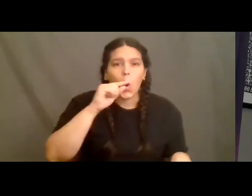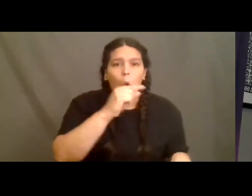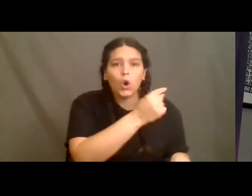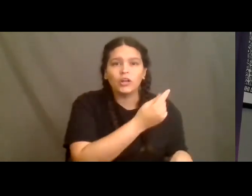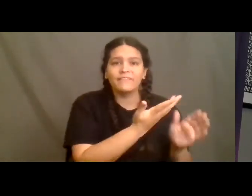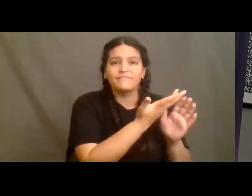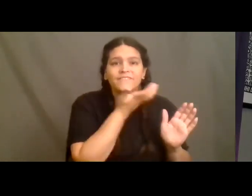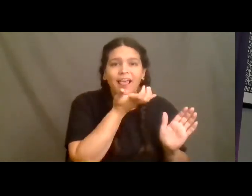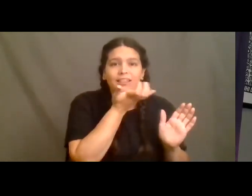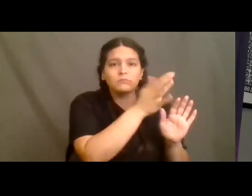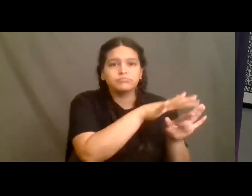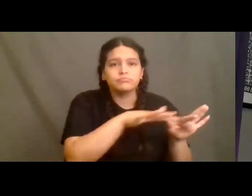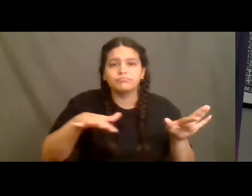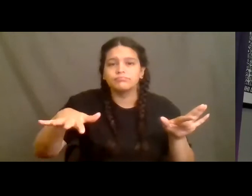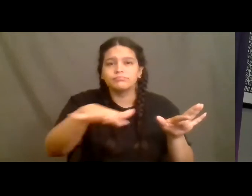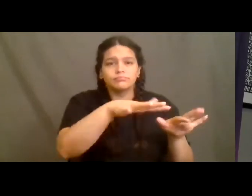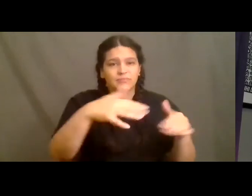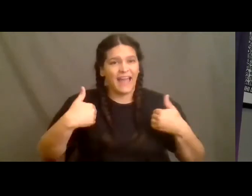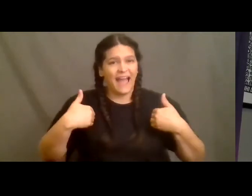field,